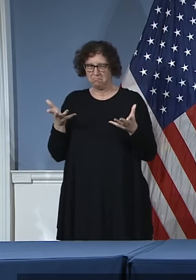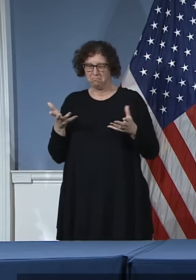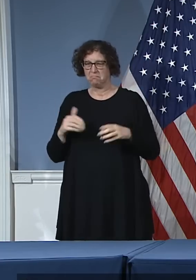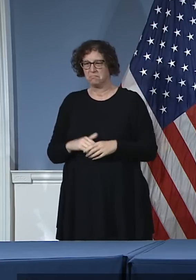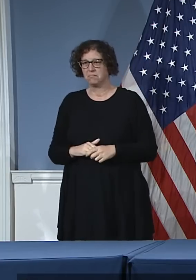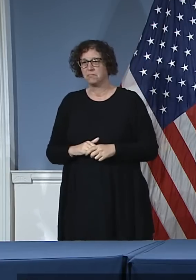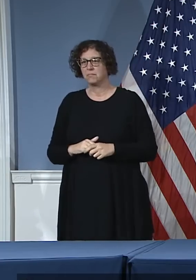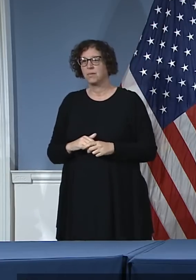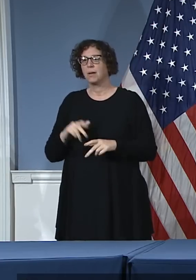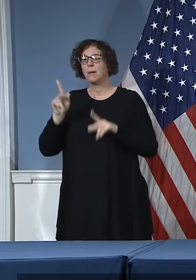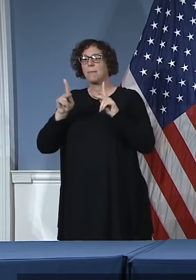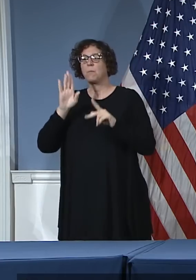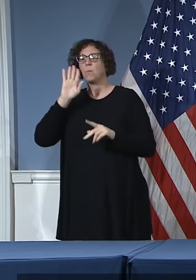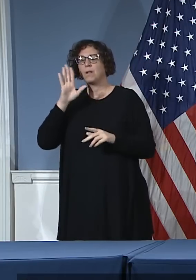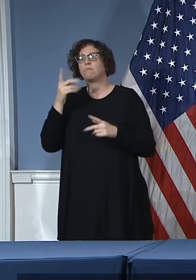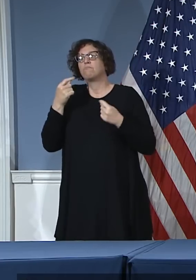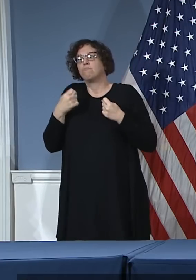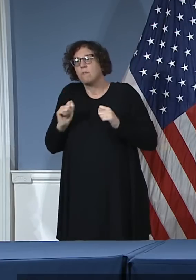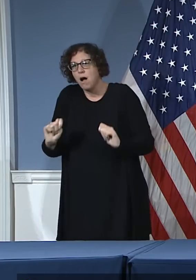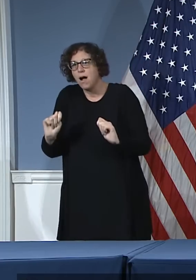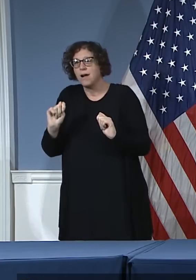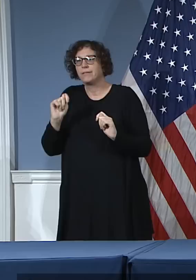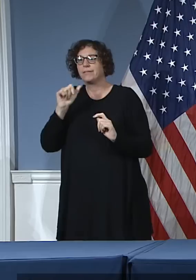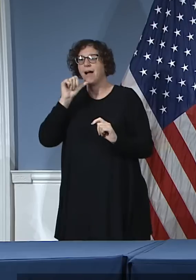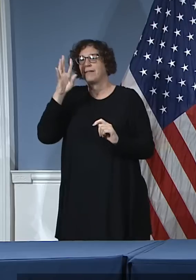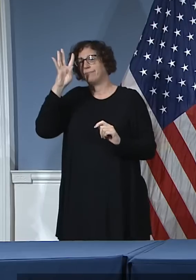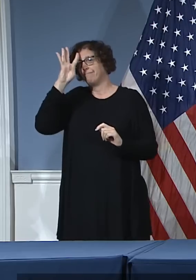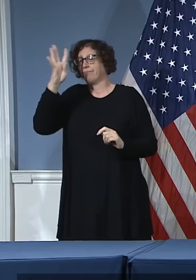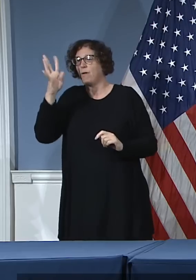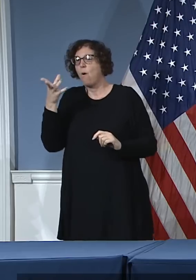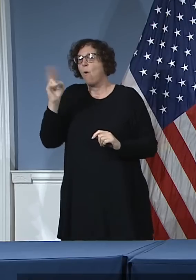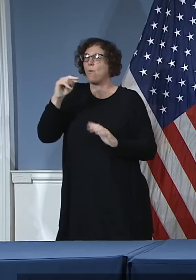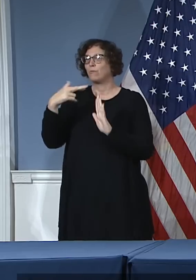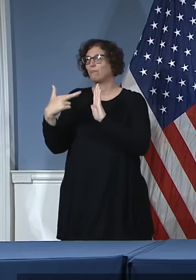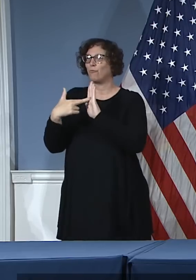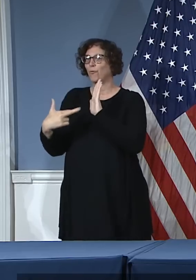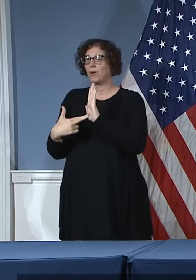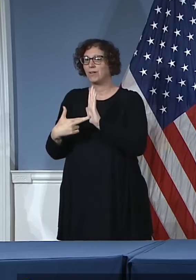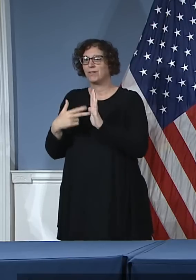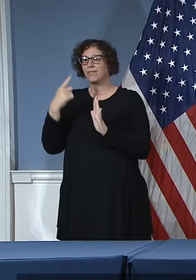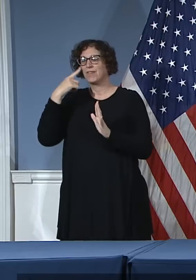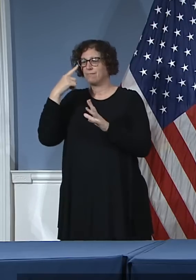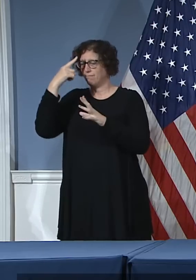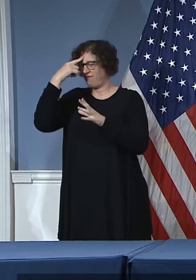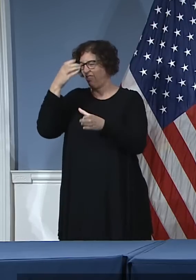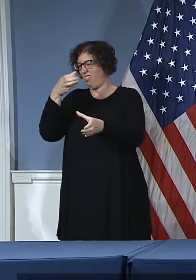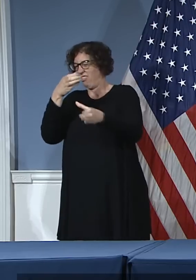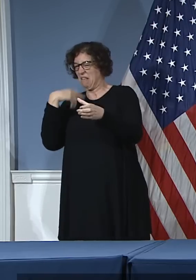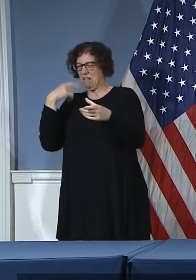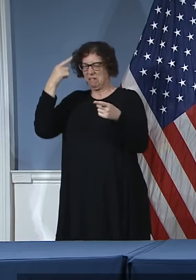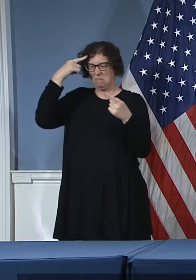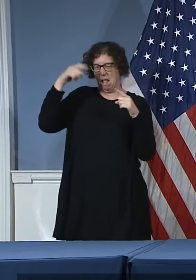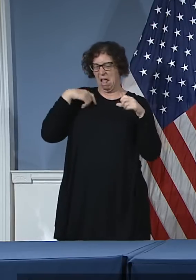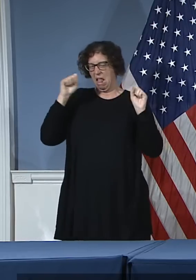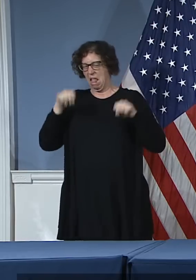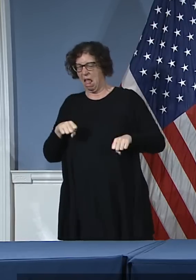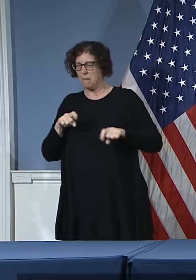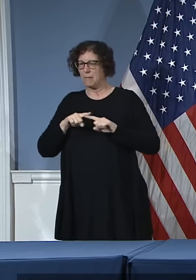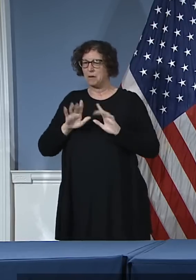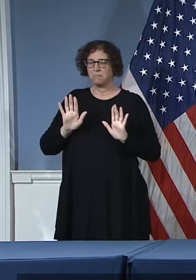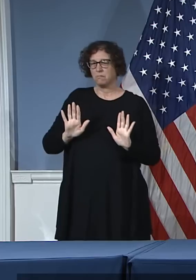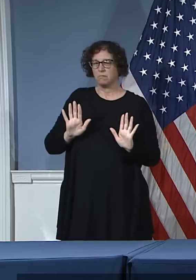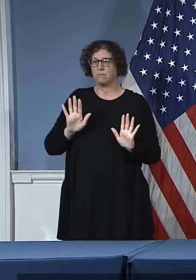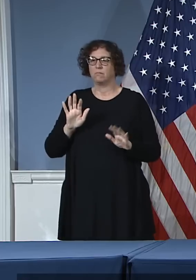rules, people who think they're smarter than anyone else. I assure you, there's no one more worldly wise than a New York City police officer. There's no one who understands the